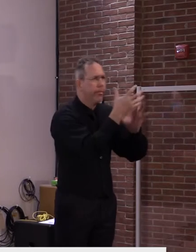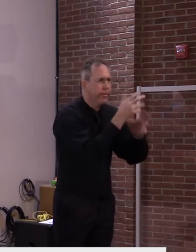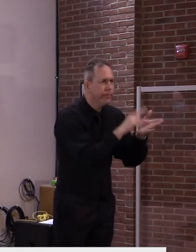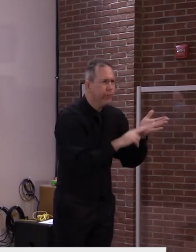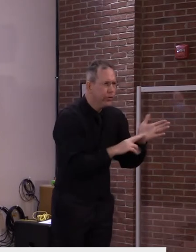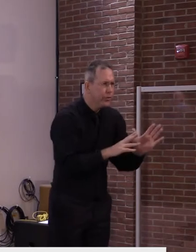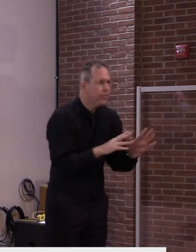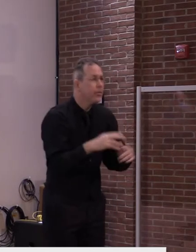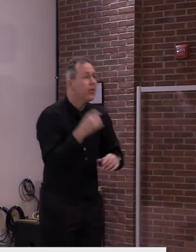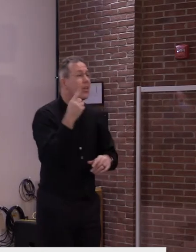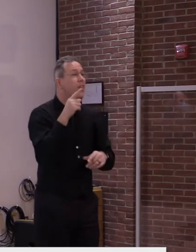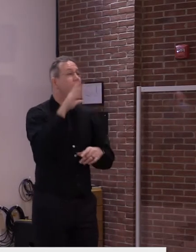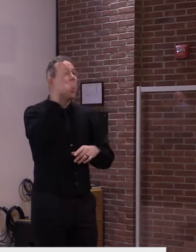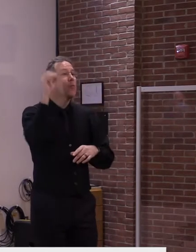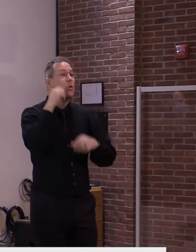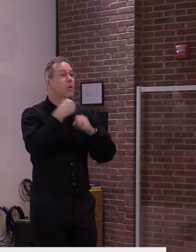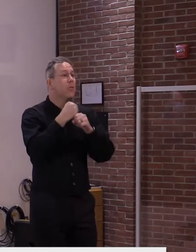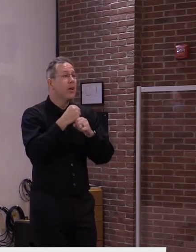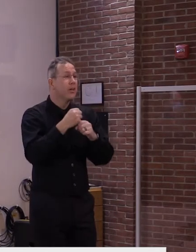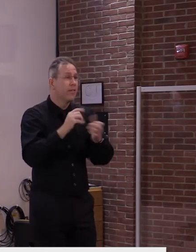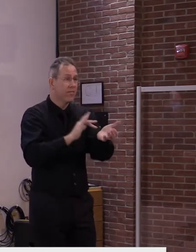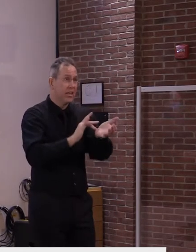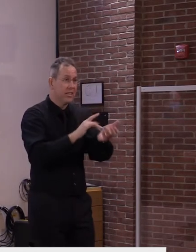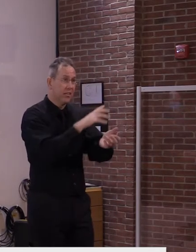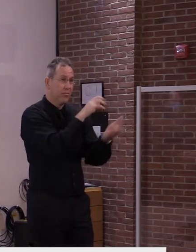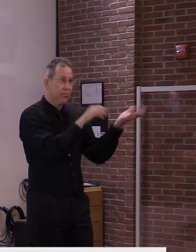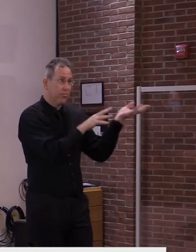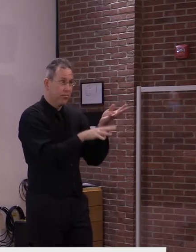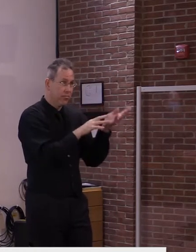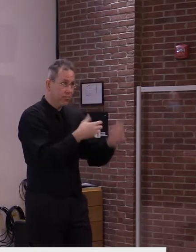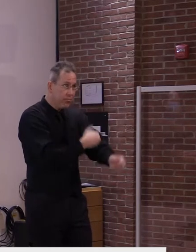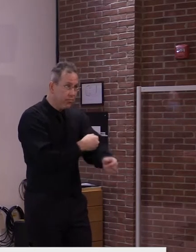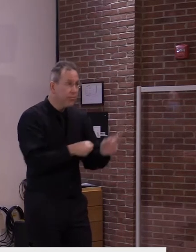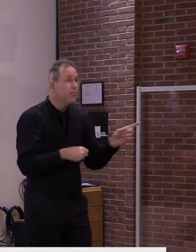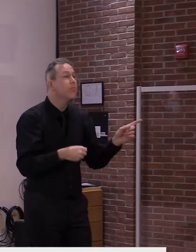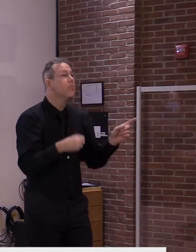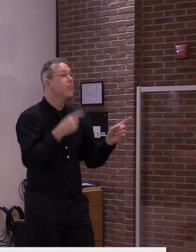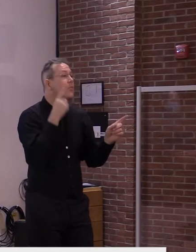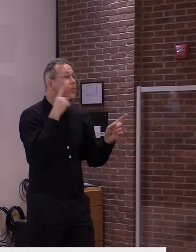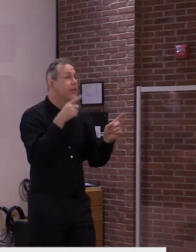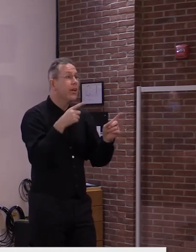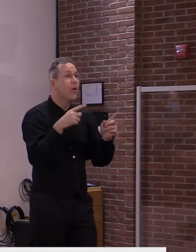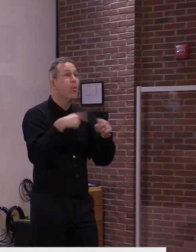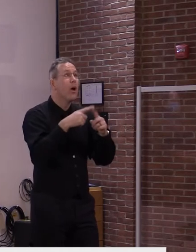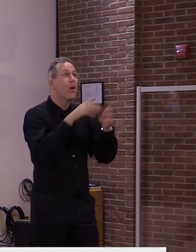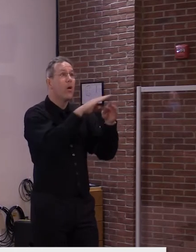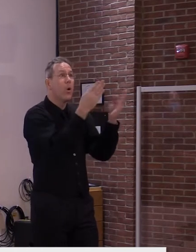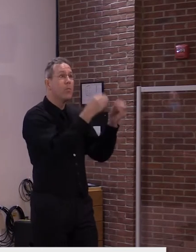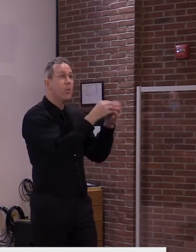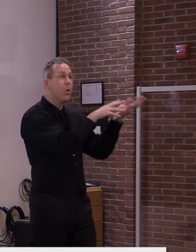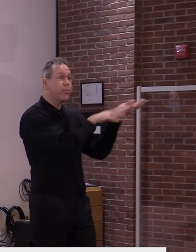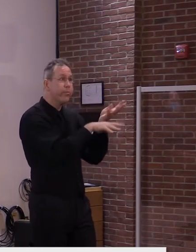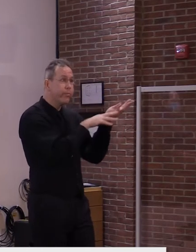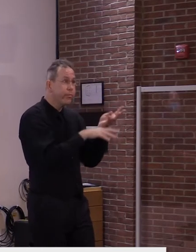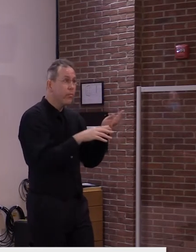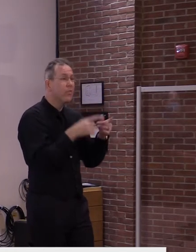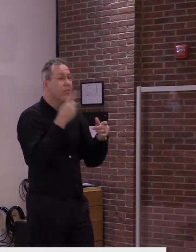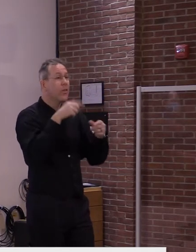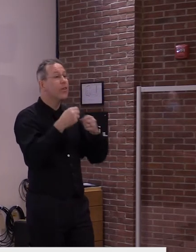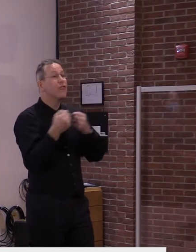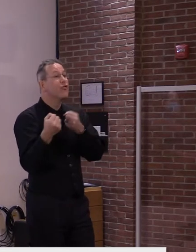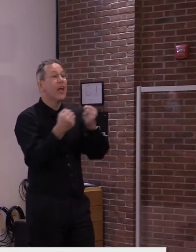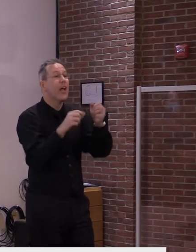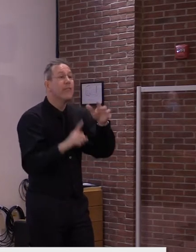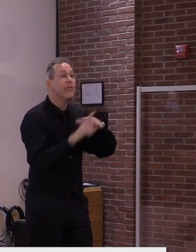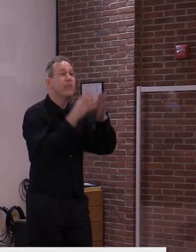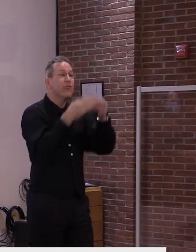open vials of vaccine and just making sure that we have permission in order to do